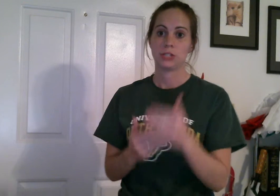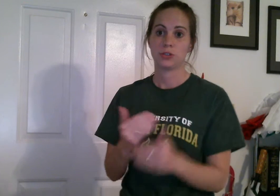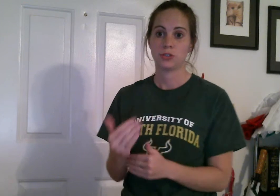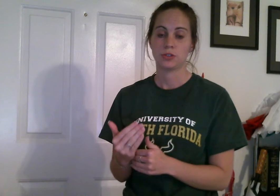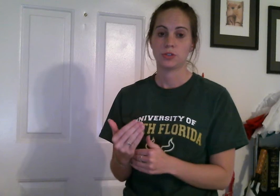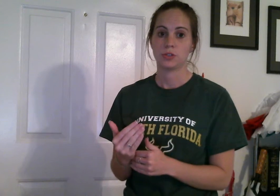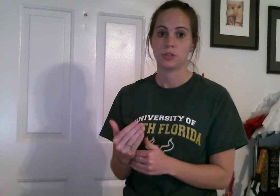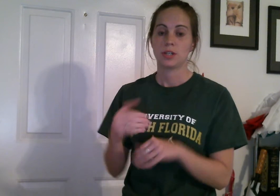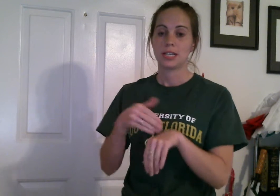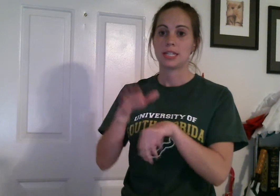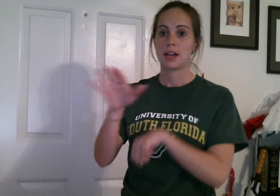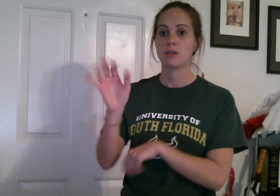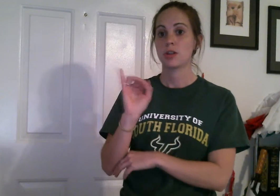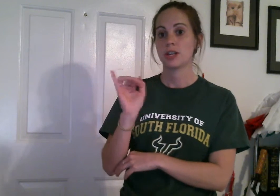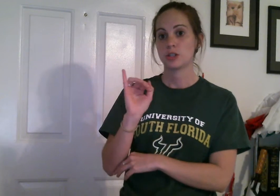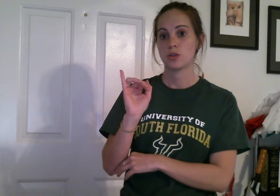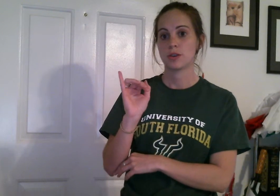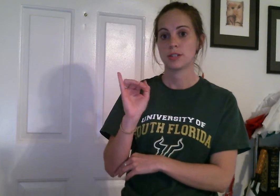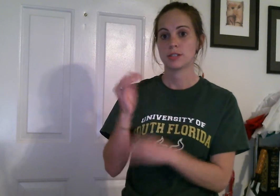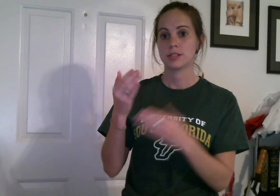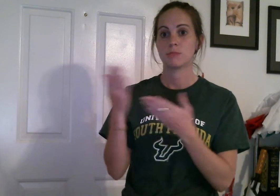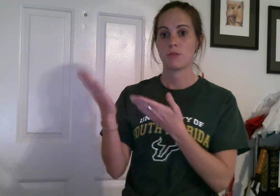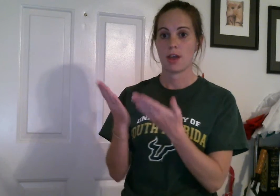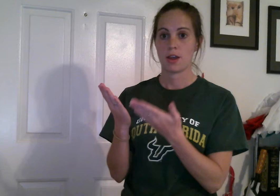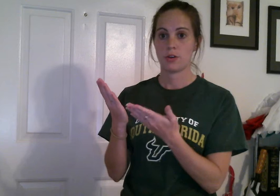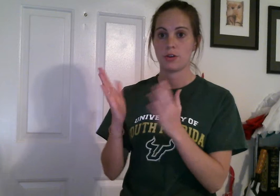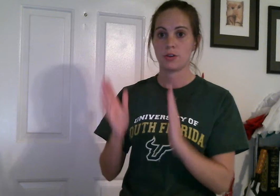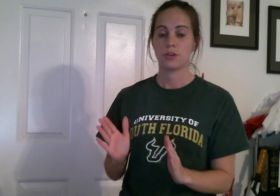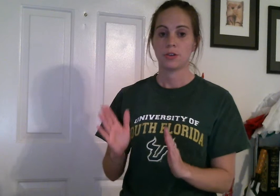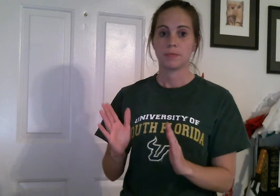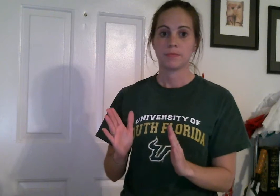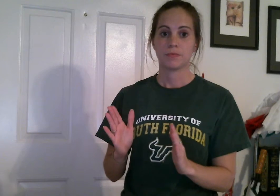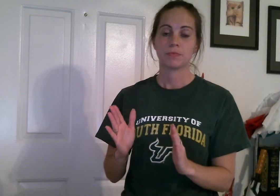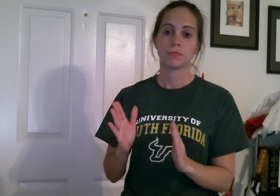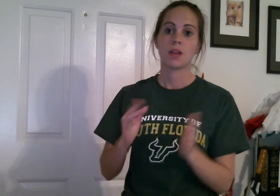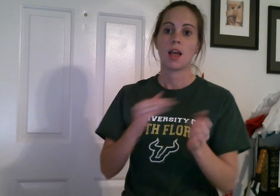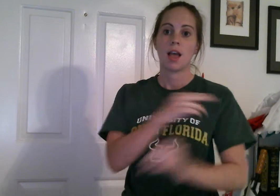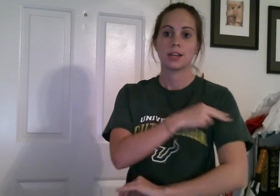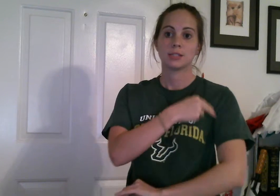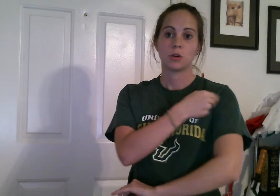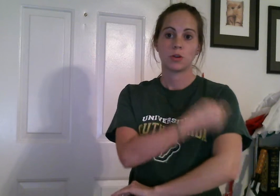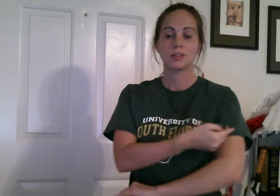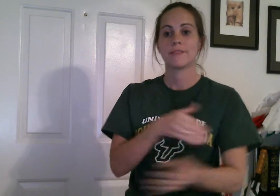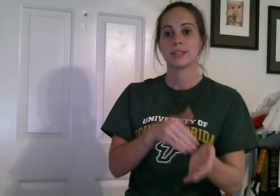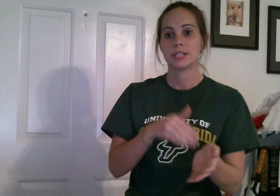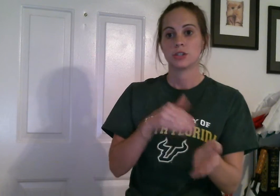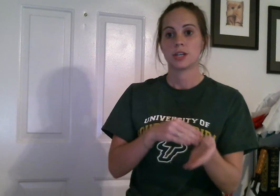the insurance provider, which is ultimately how hospitals and physicians are reimbursed. One